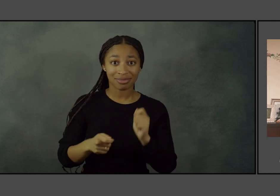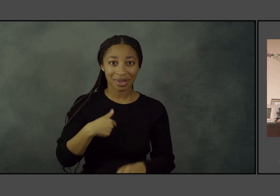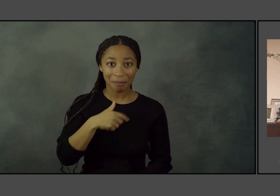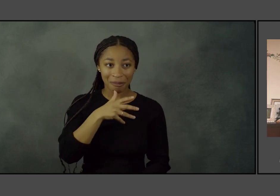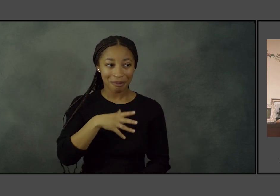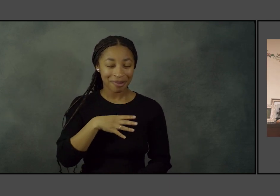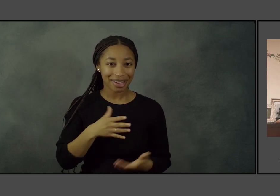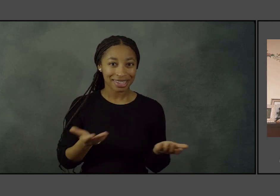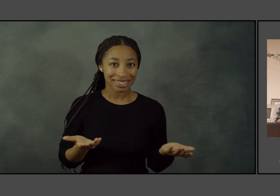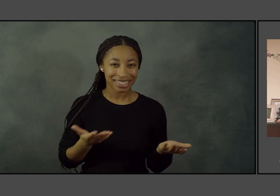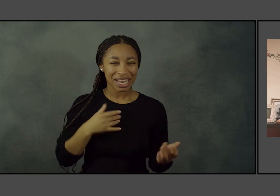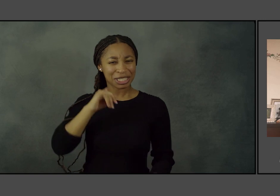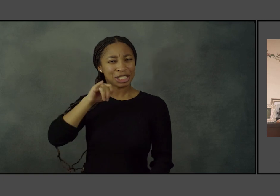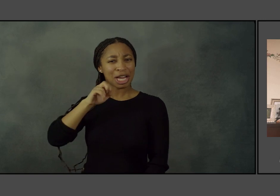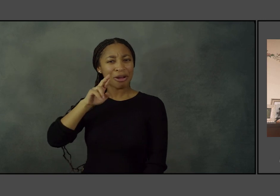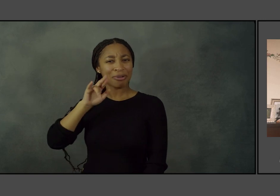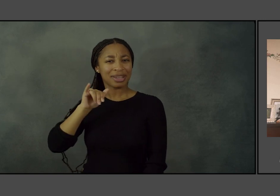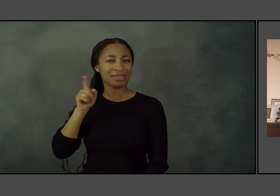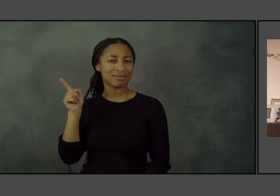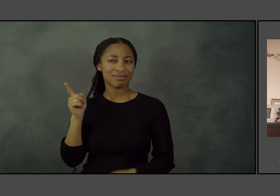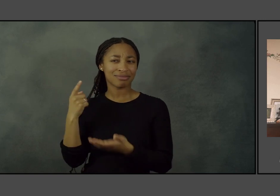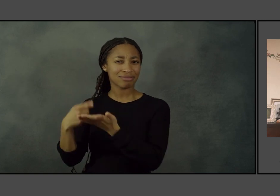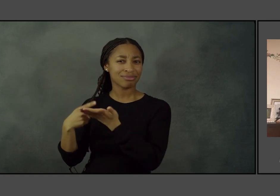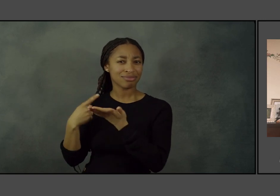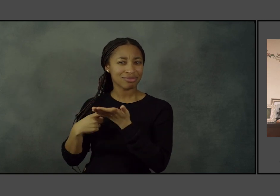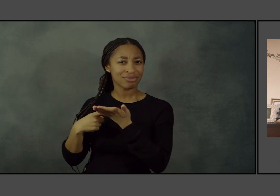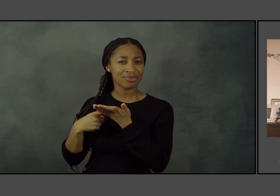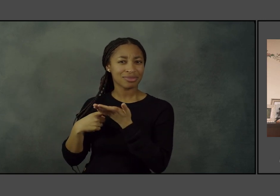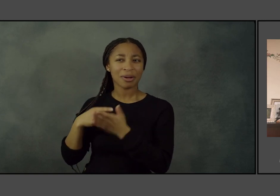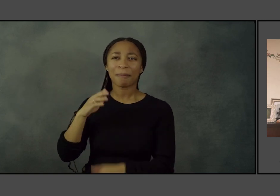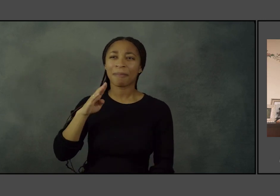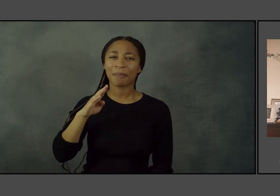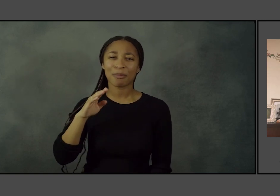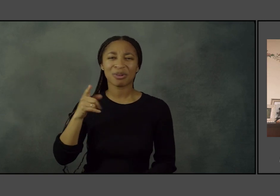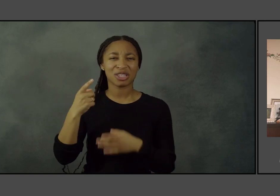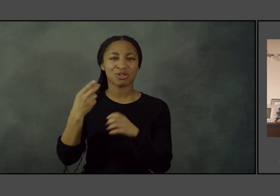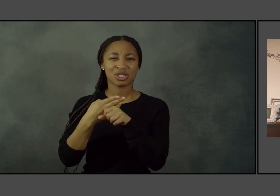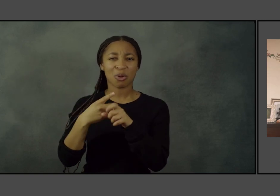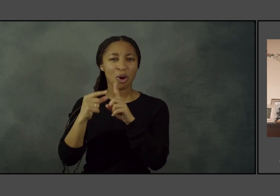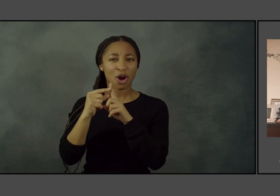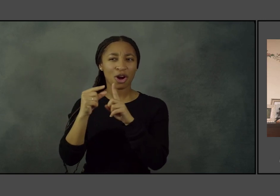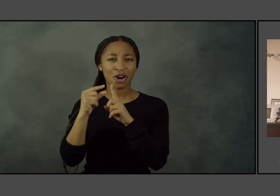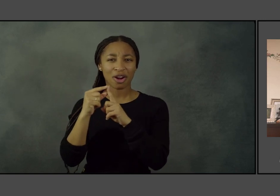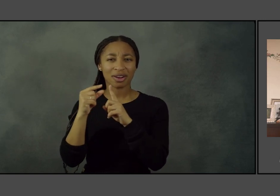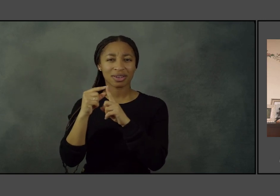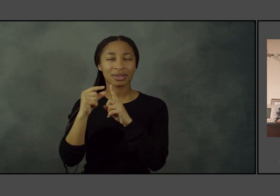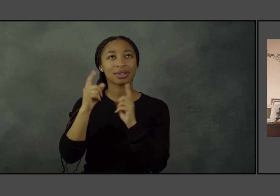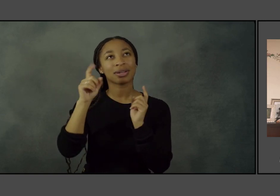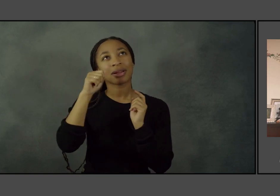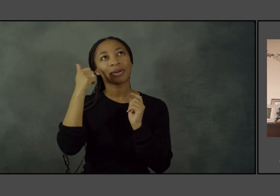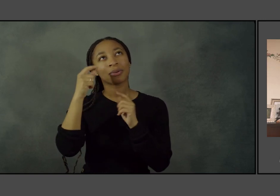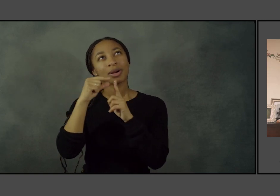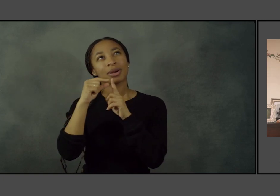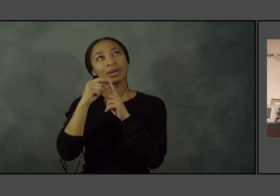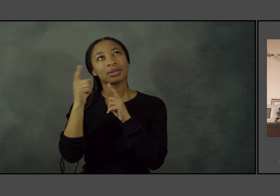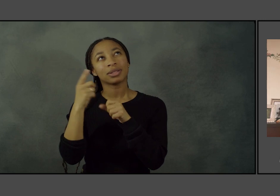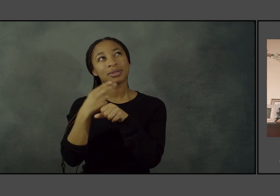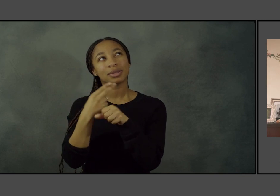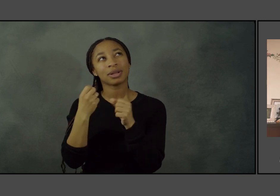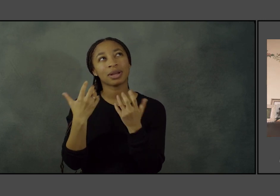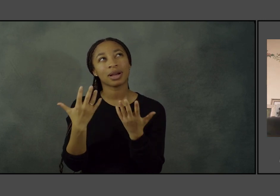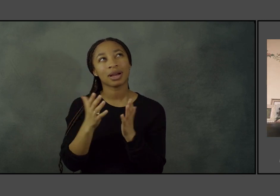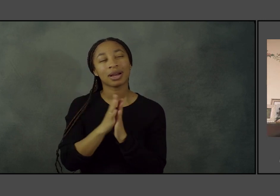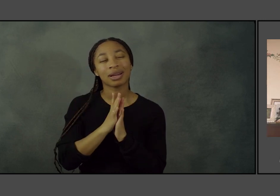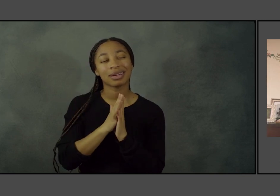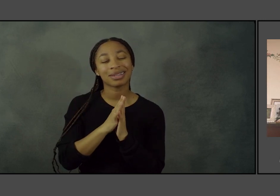that, we would use that word a lot, and she used another word, what did she call it when she